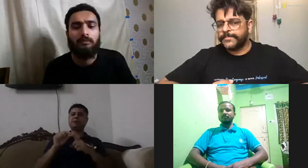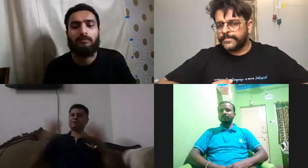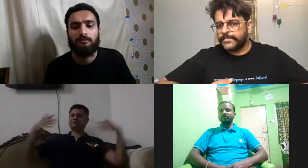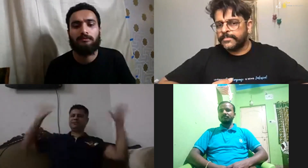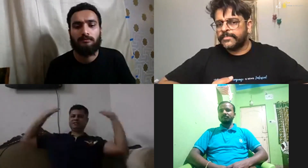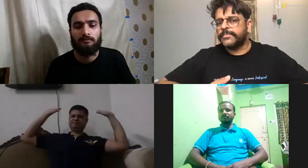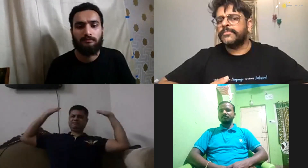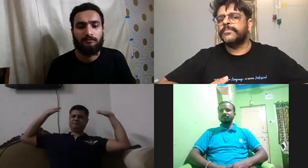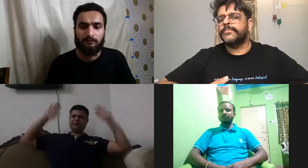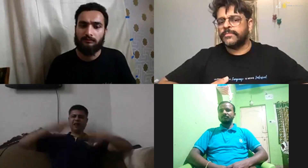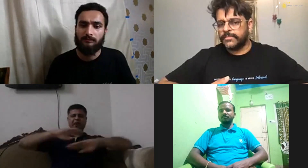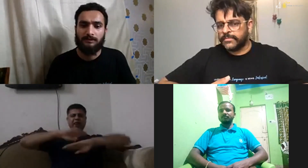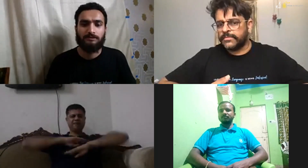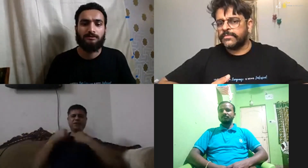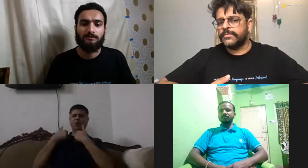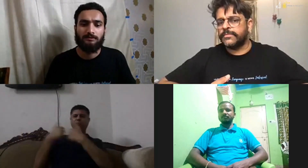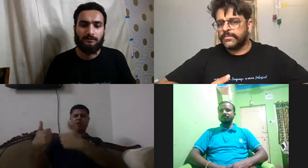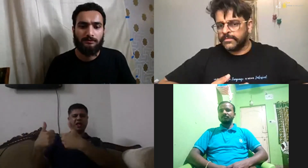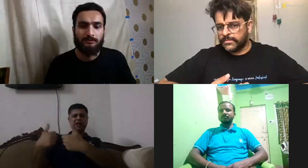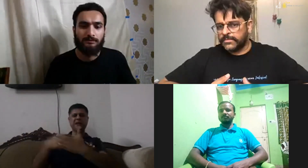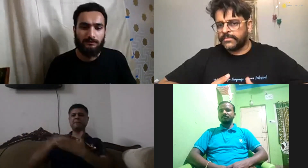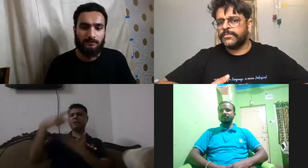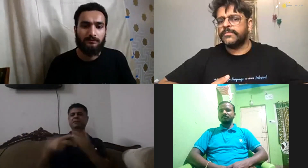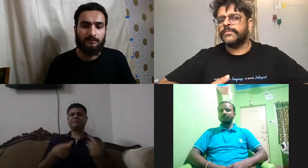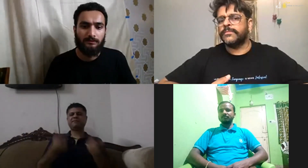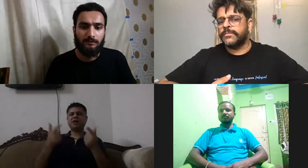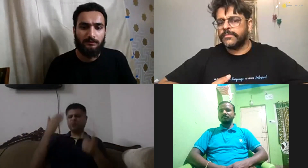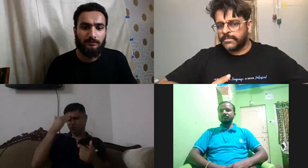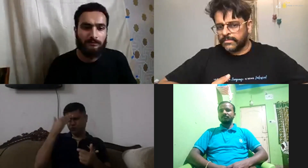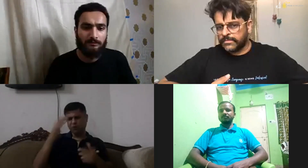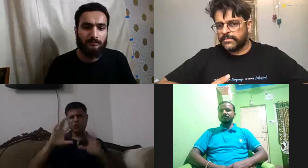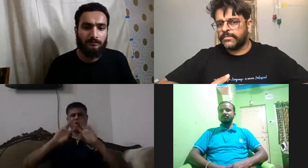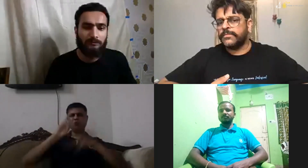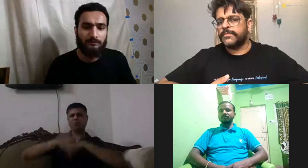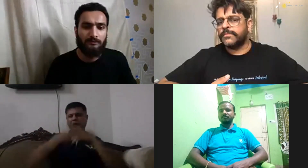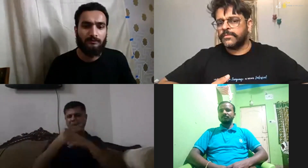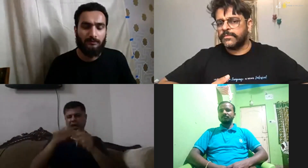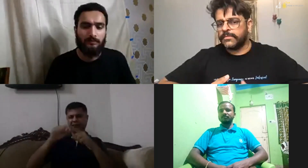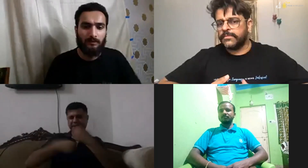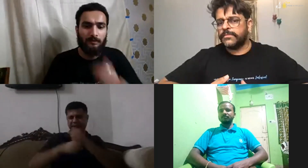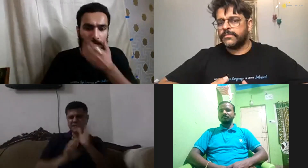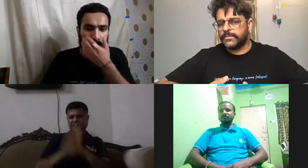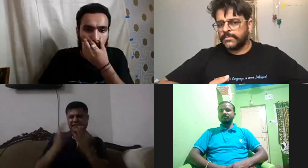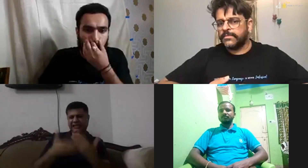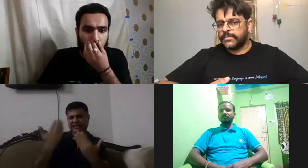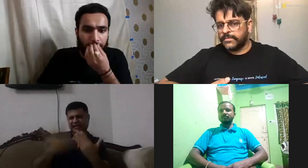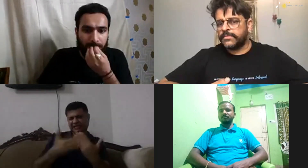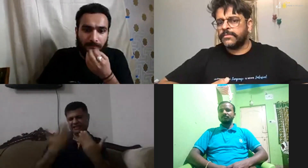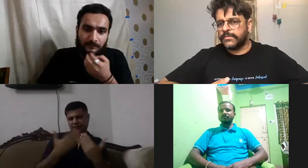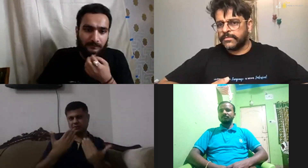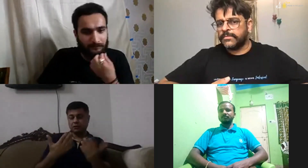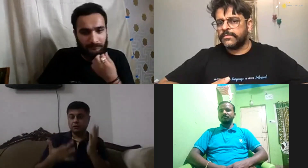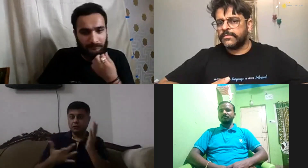hard, and then we did with the app. We thought that okay, yay, app is done and we're done. So with the